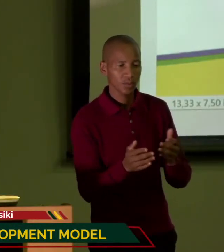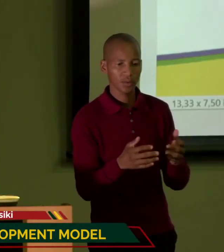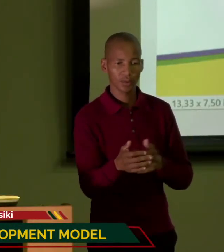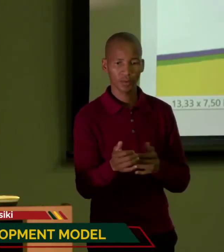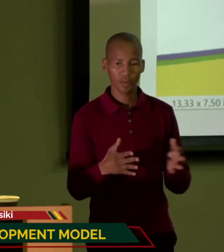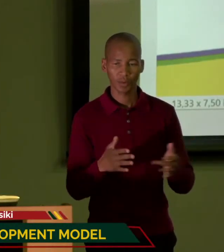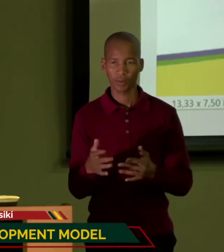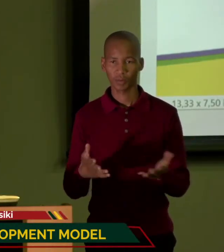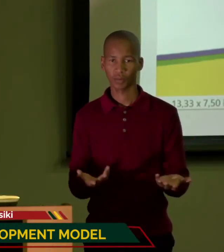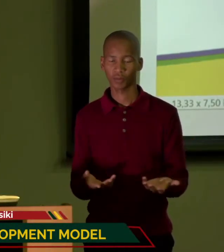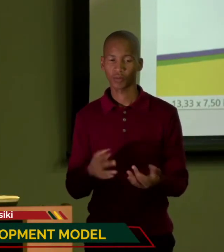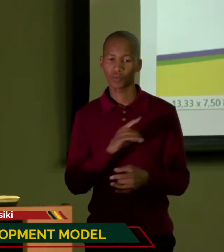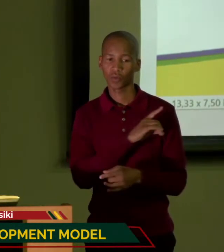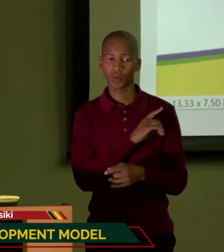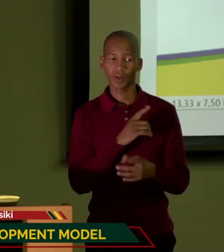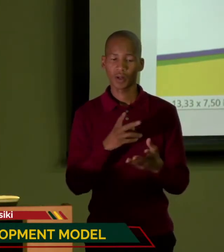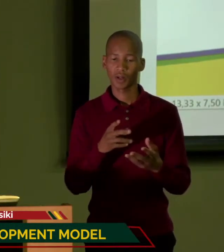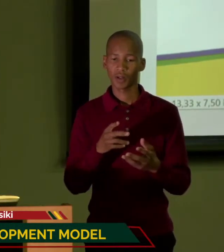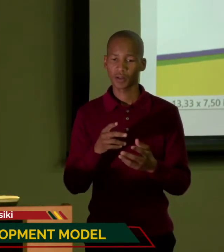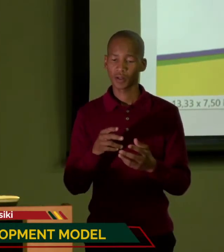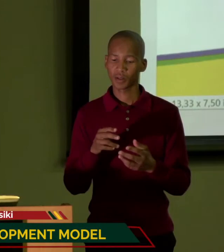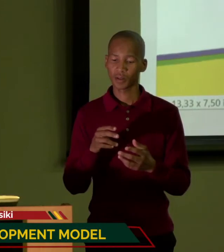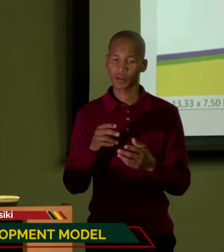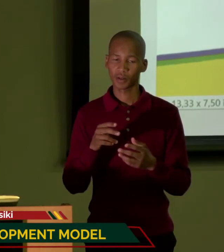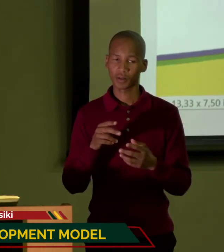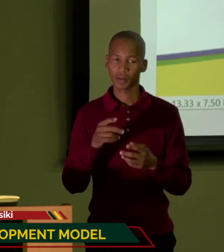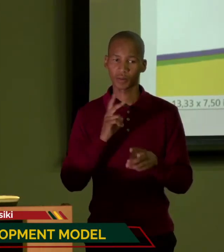nto ye-recycling sathi